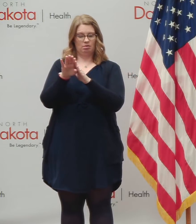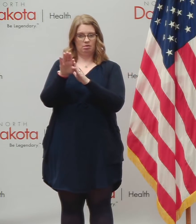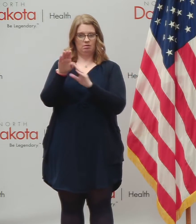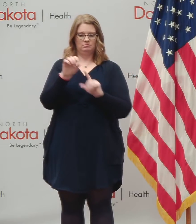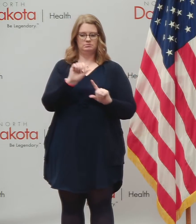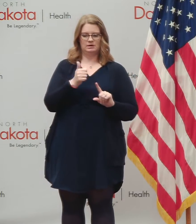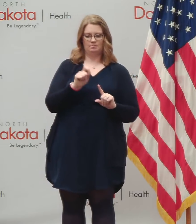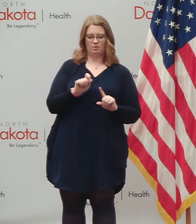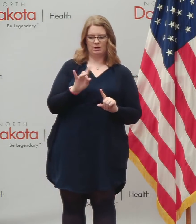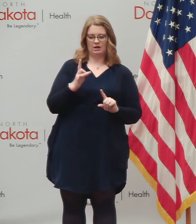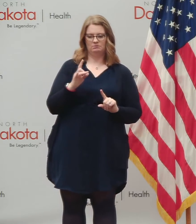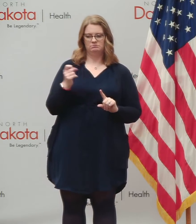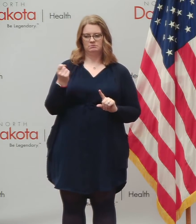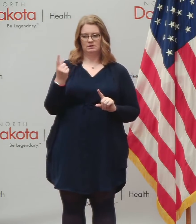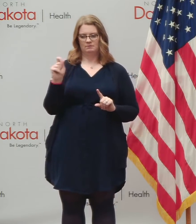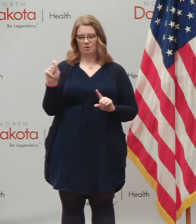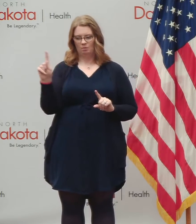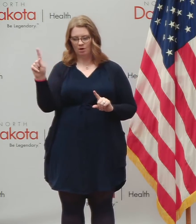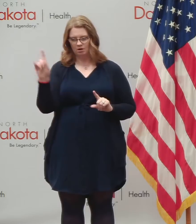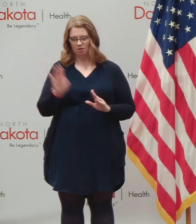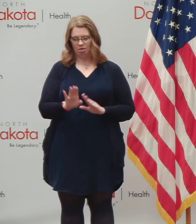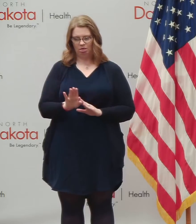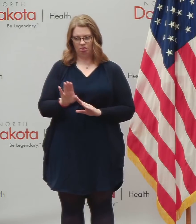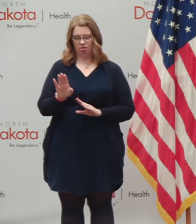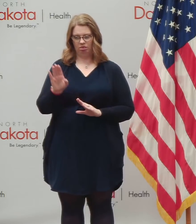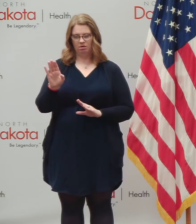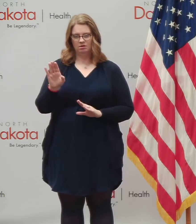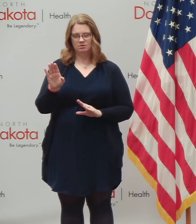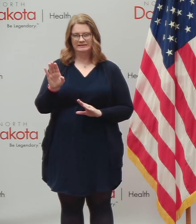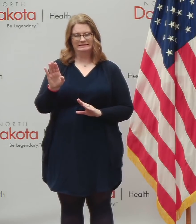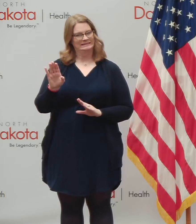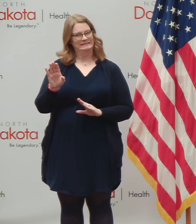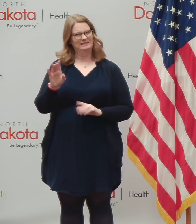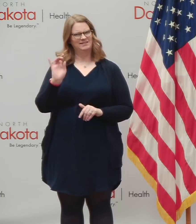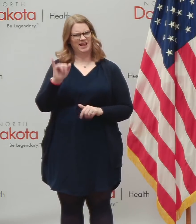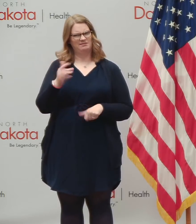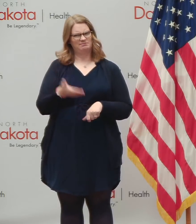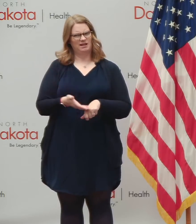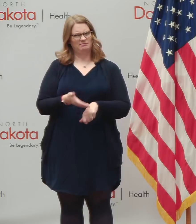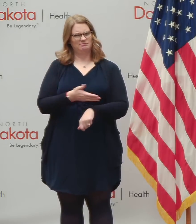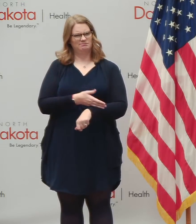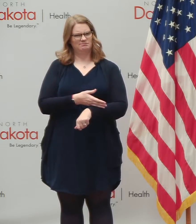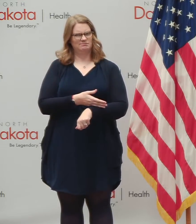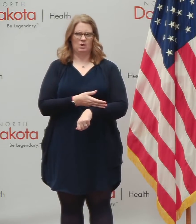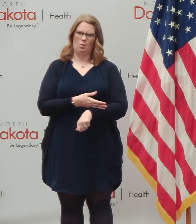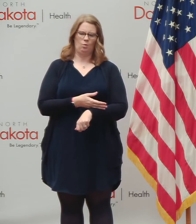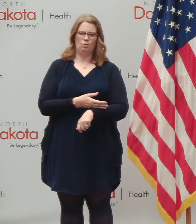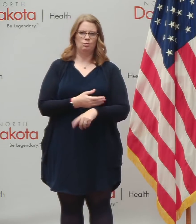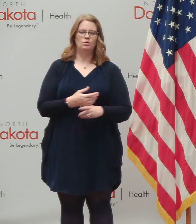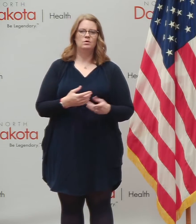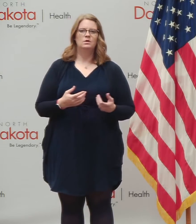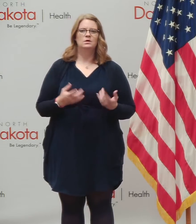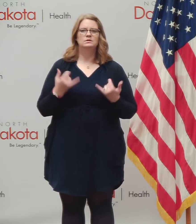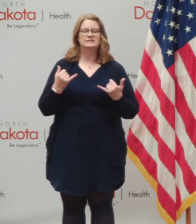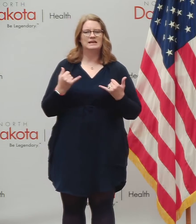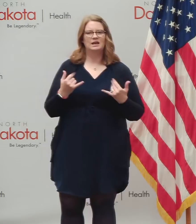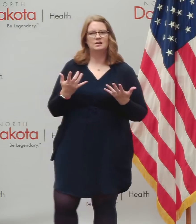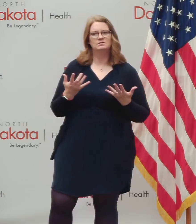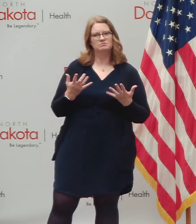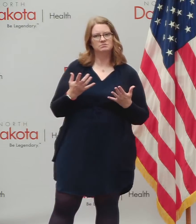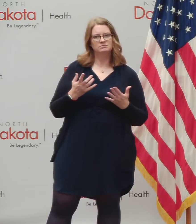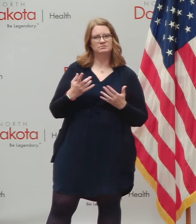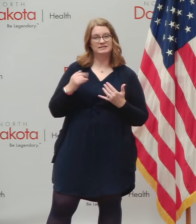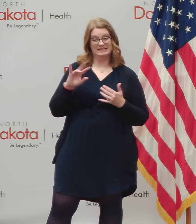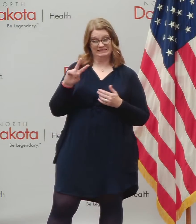to 11.1, I wouldn't call that turning the corner. But particularly when we've had today, we have had our